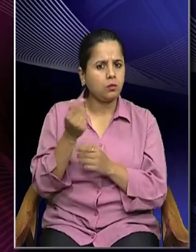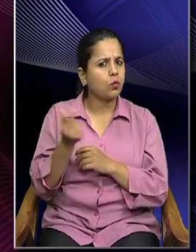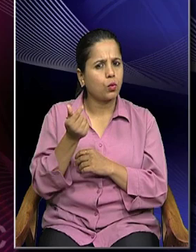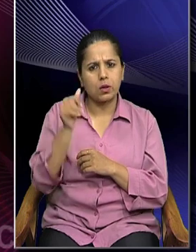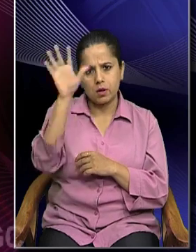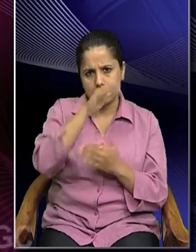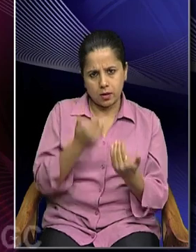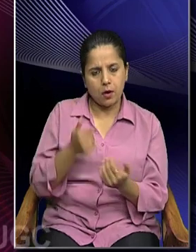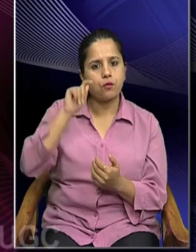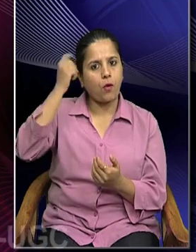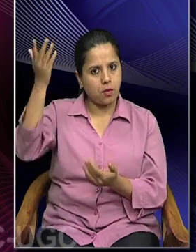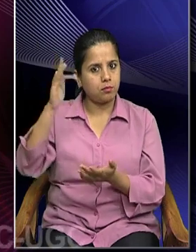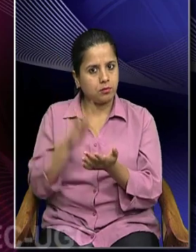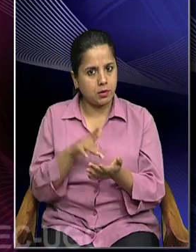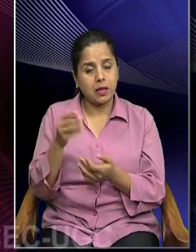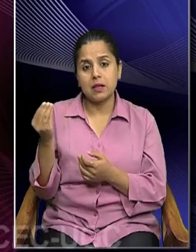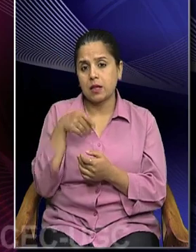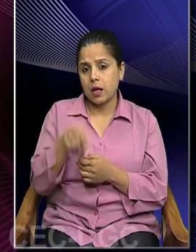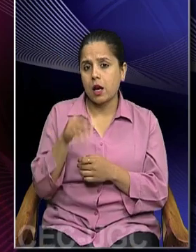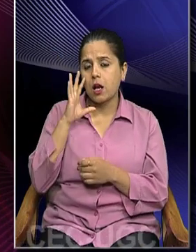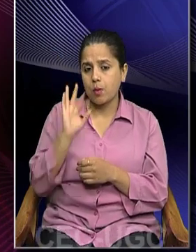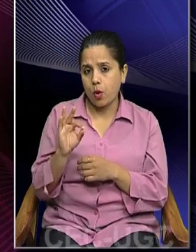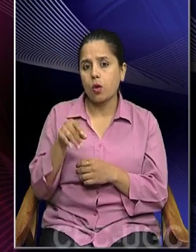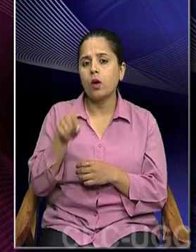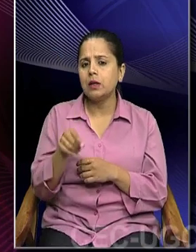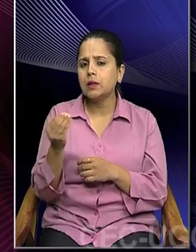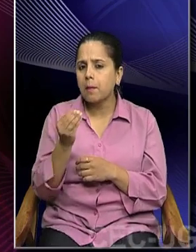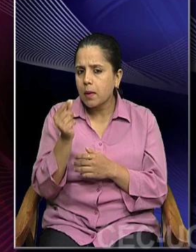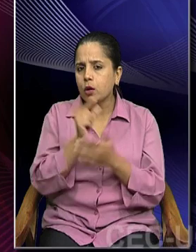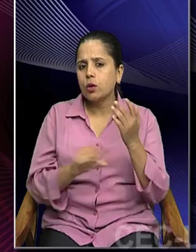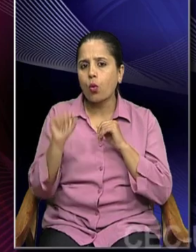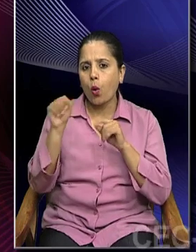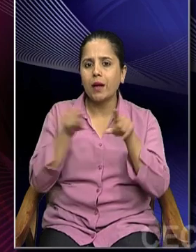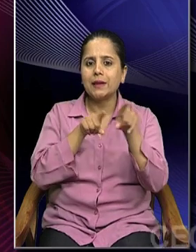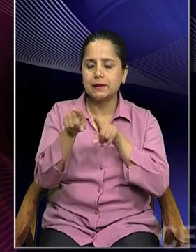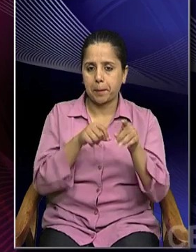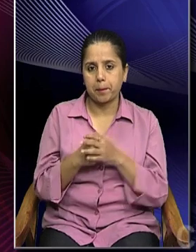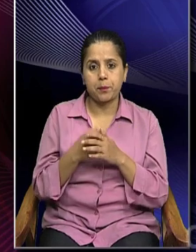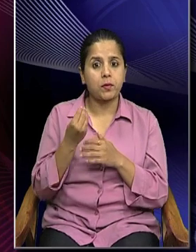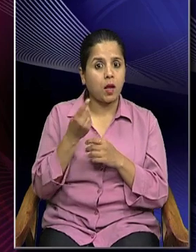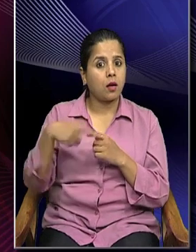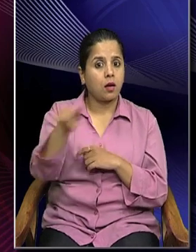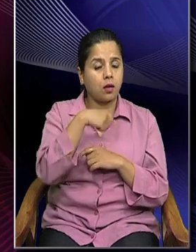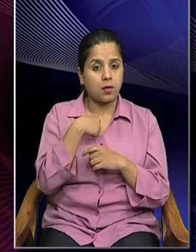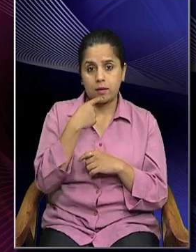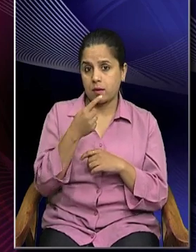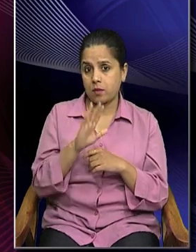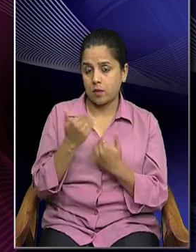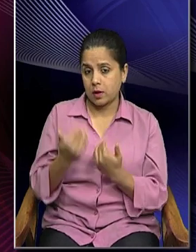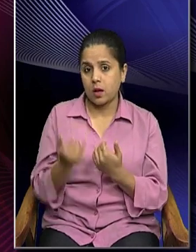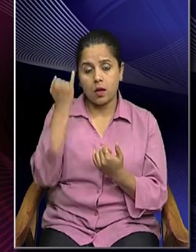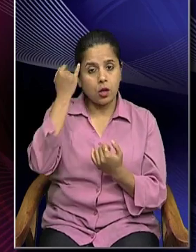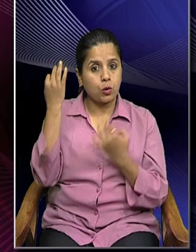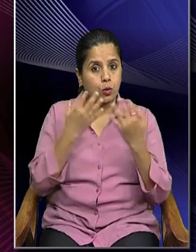India and abroad, and with some key university examples. As we have already discussed, the innovative